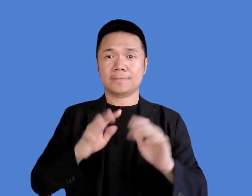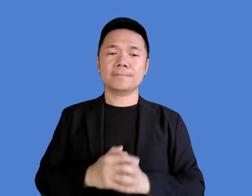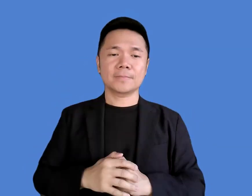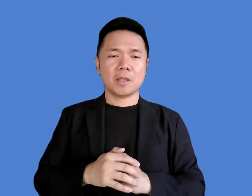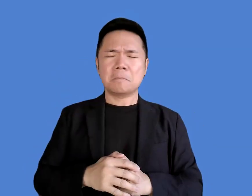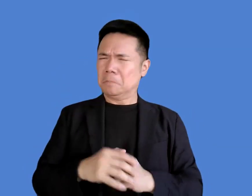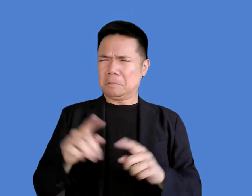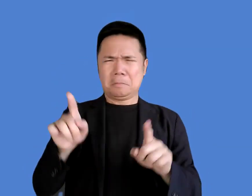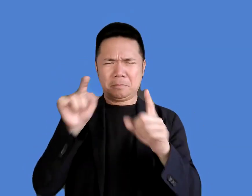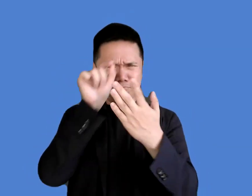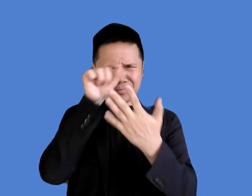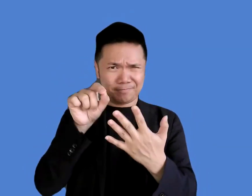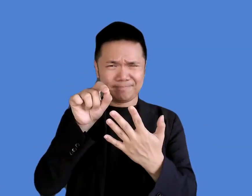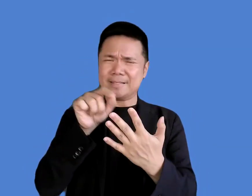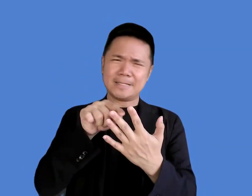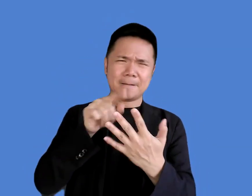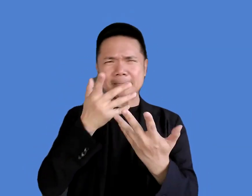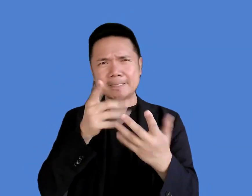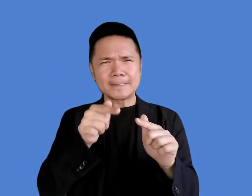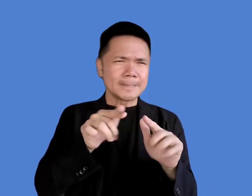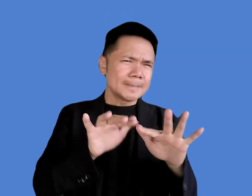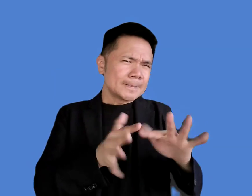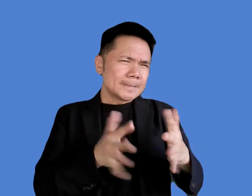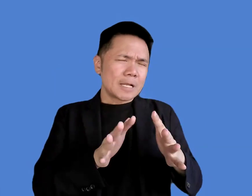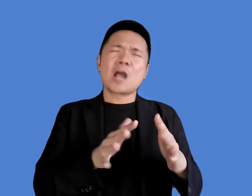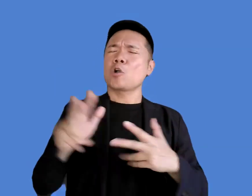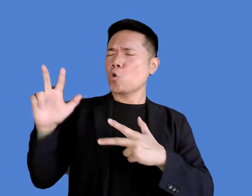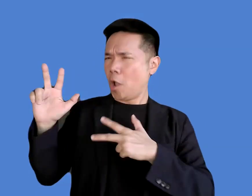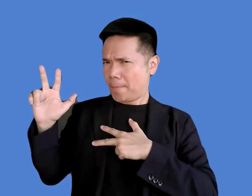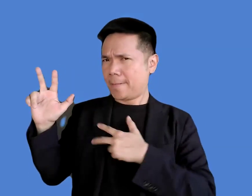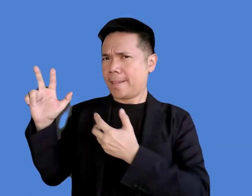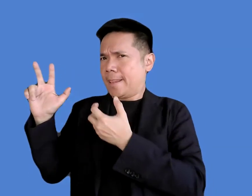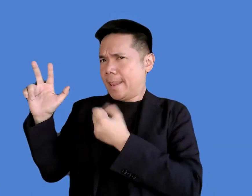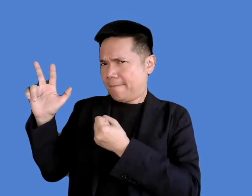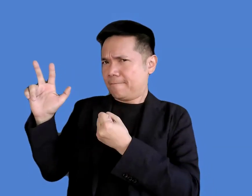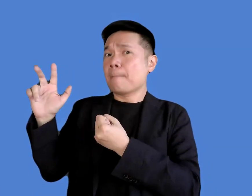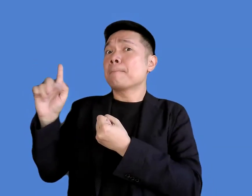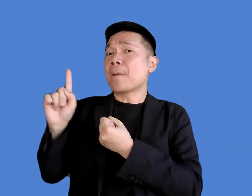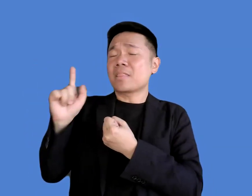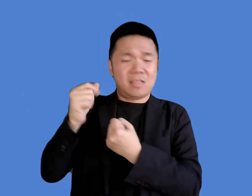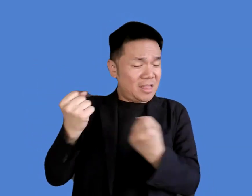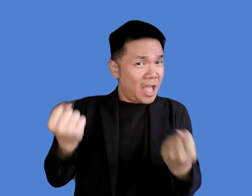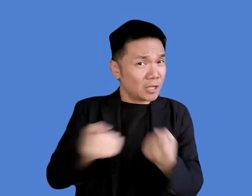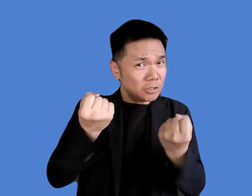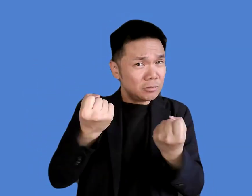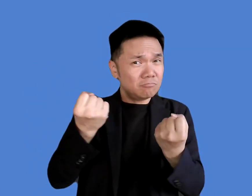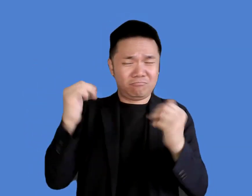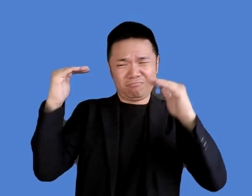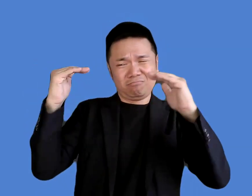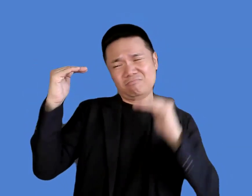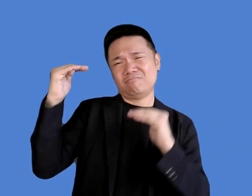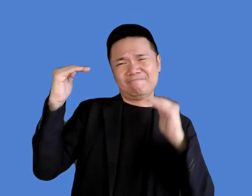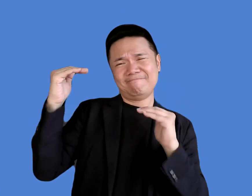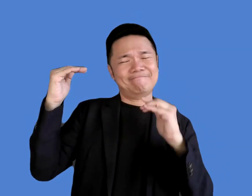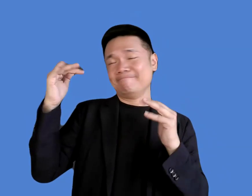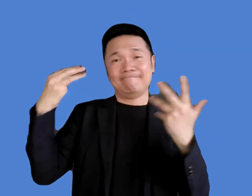thing, this action gap between commitment to taking real concerted action, kind of driving the path towards impact.